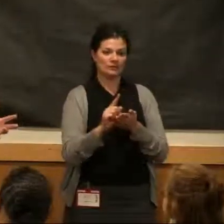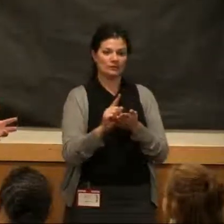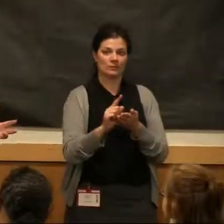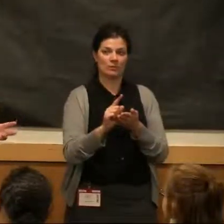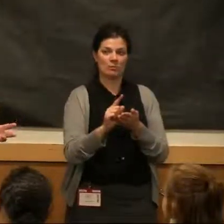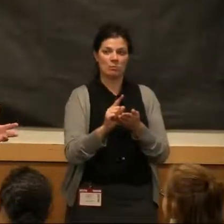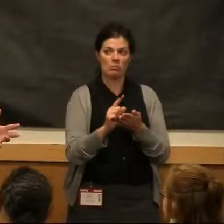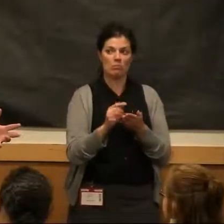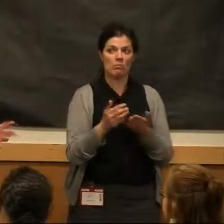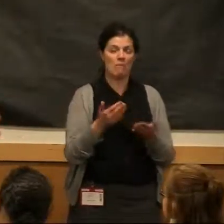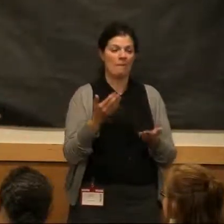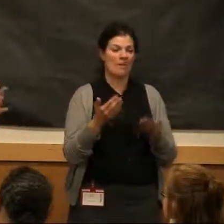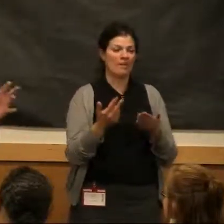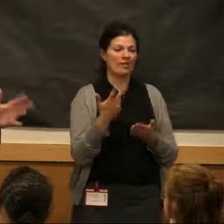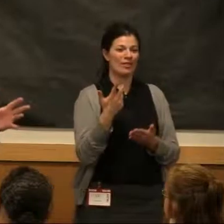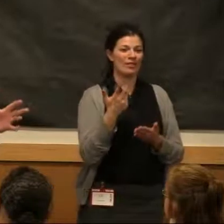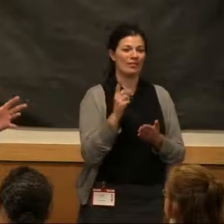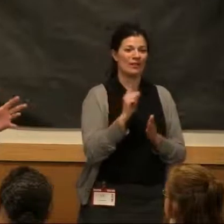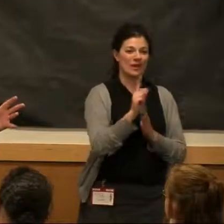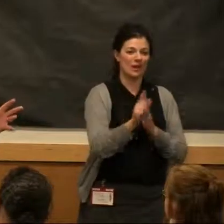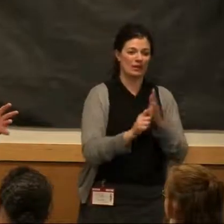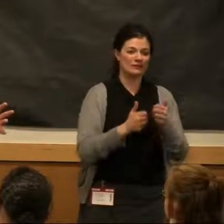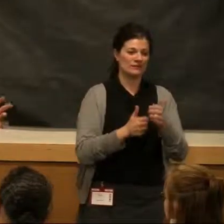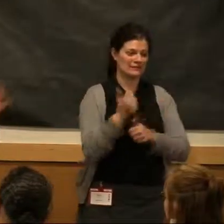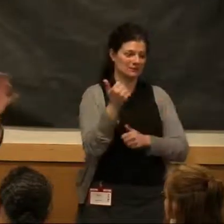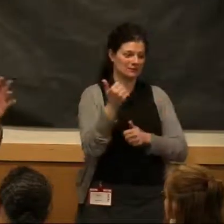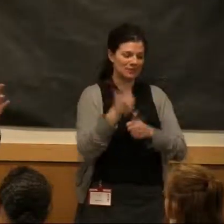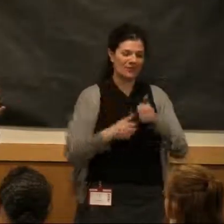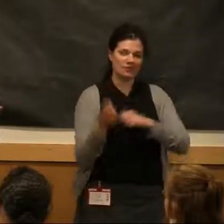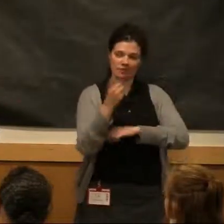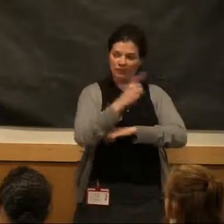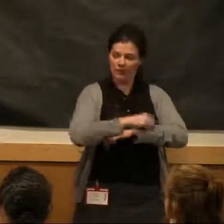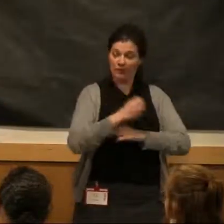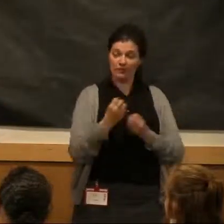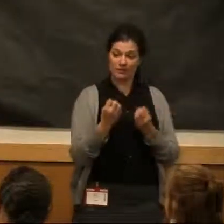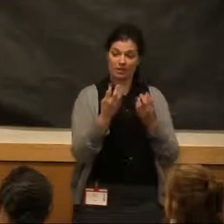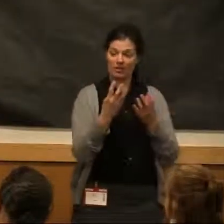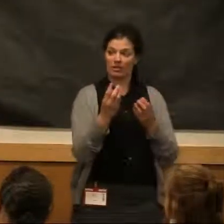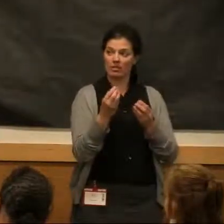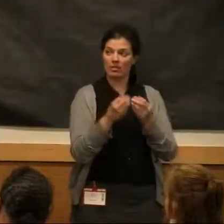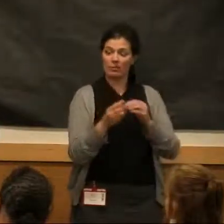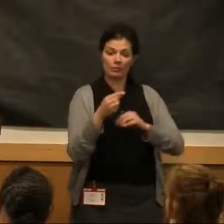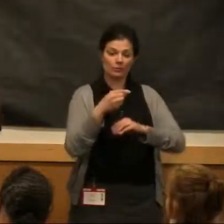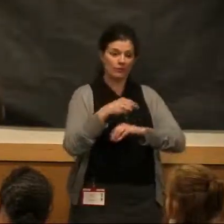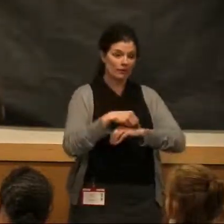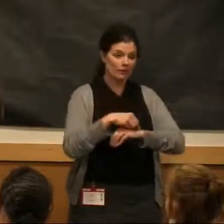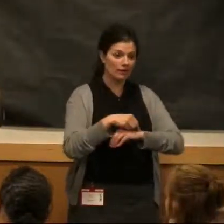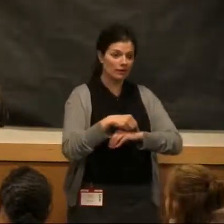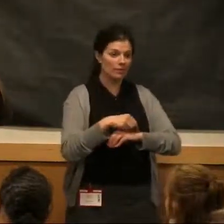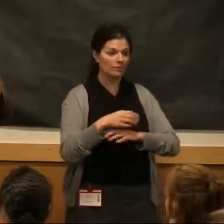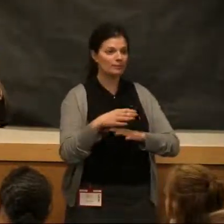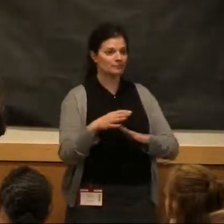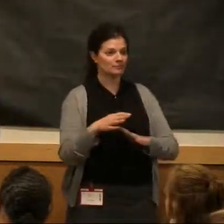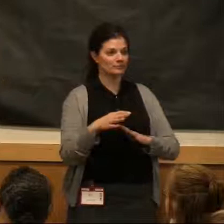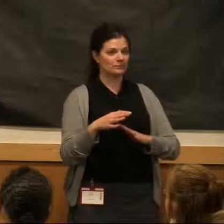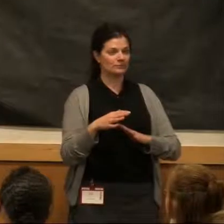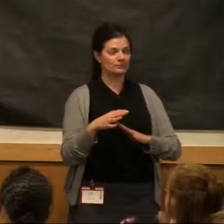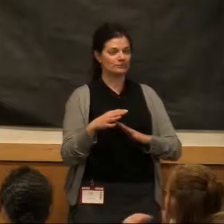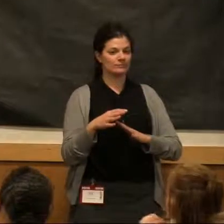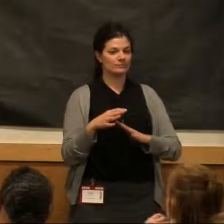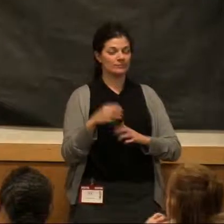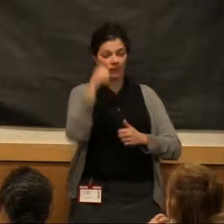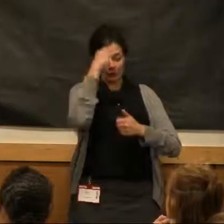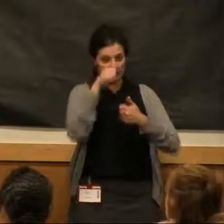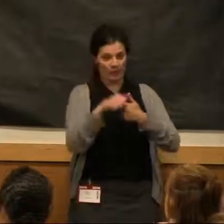3 hours or so a day. There's a lot more time. And like I said, if there's one thing to remember, get